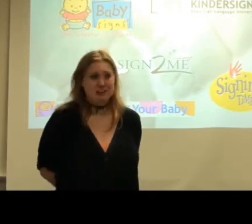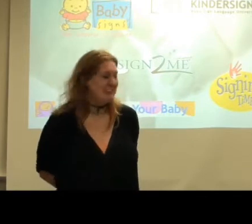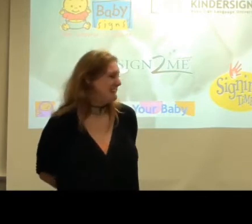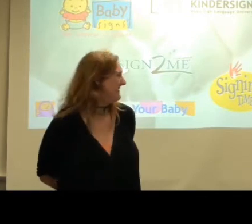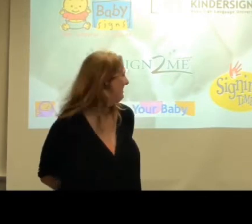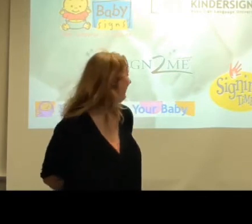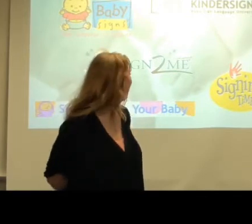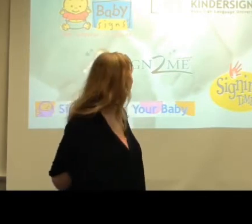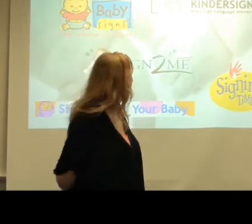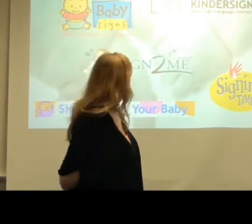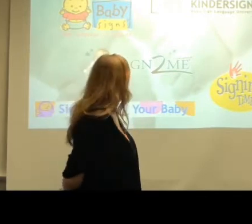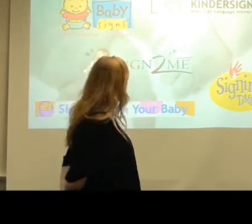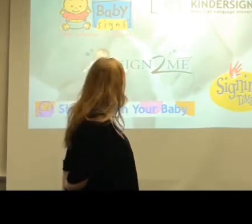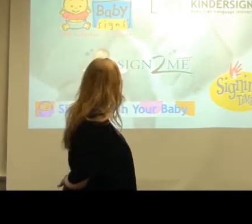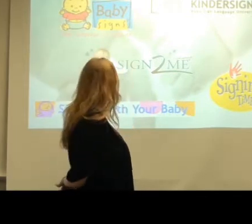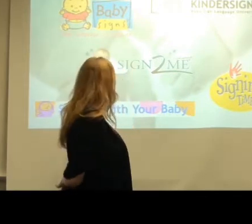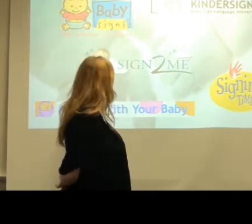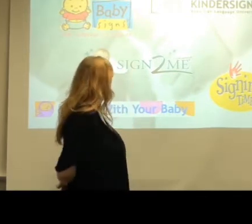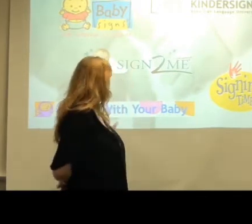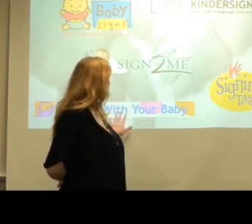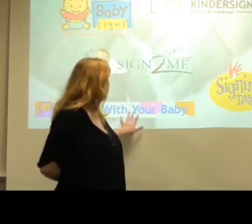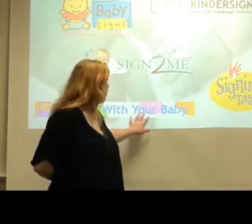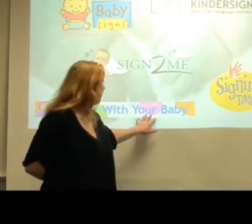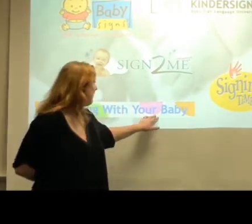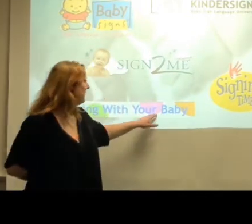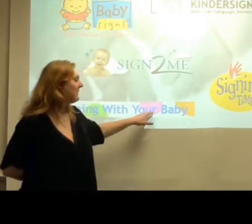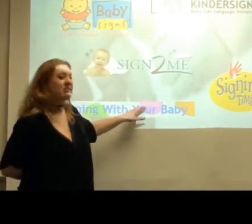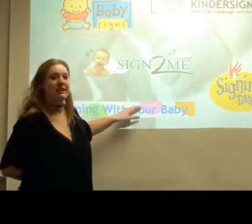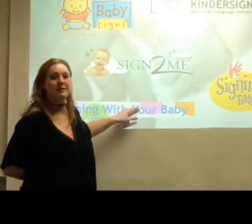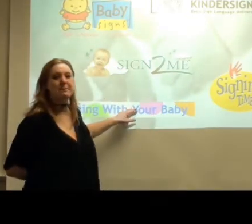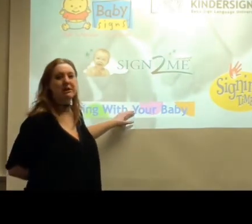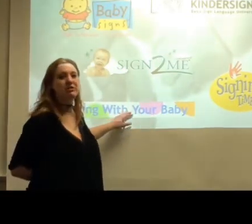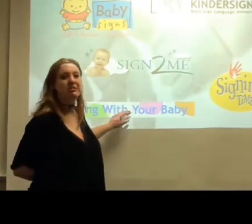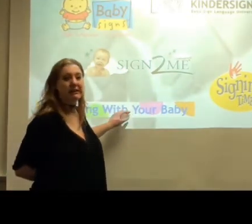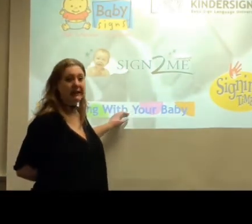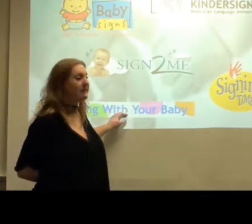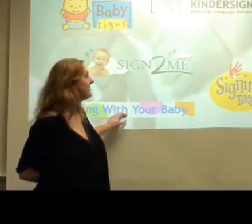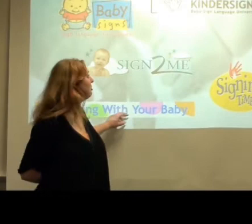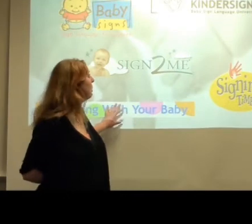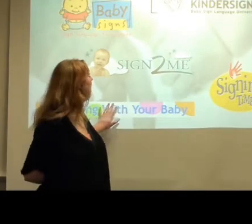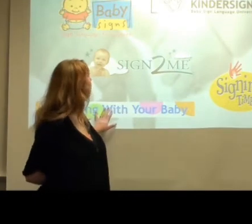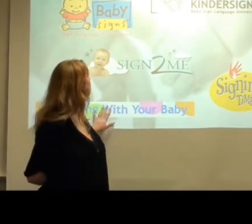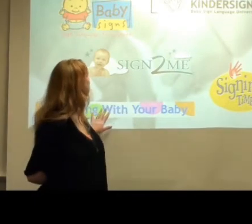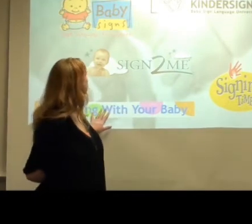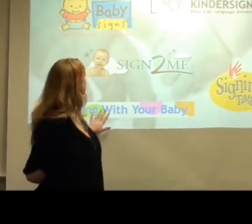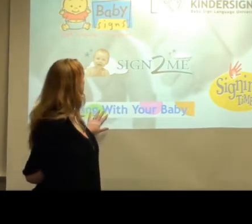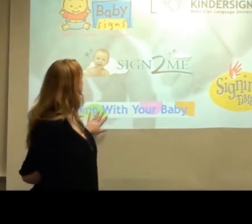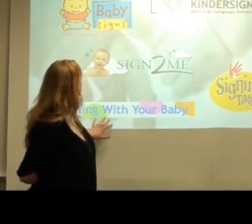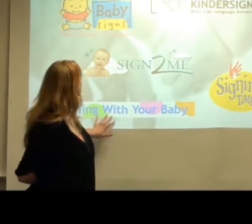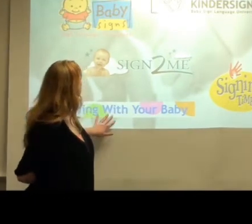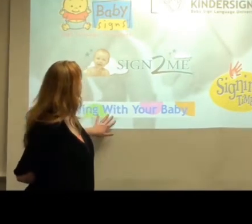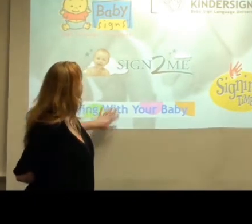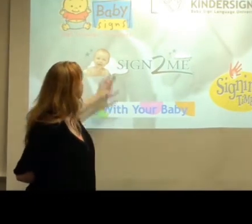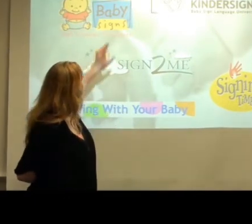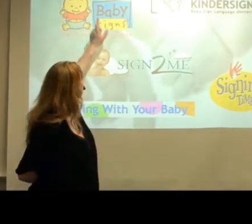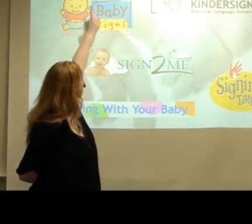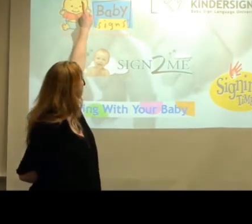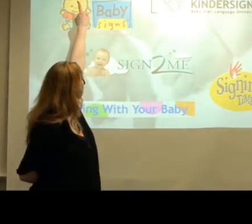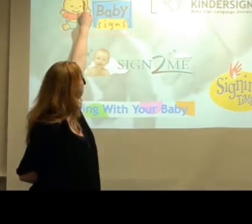class or something. Anyway, signing with your baby. This has a bunch of links to other things, as well as